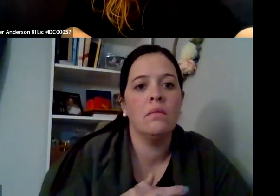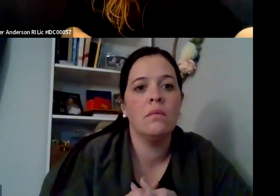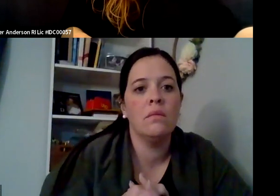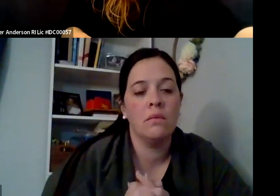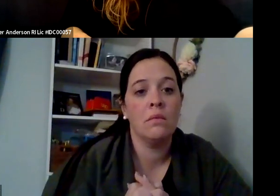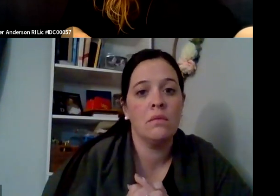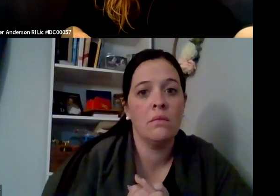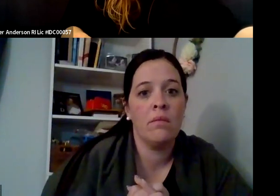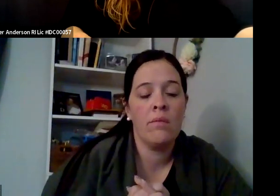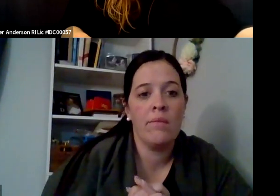One moment.